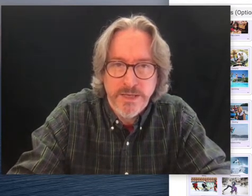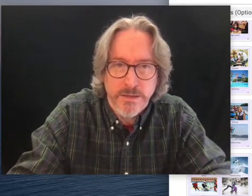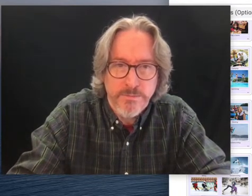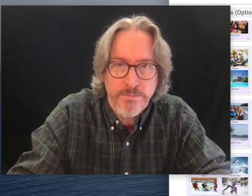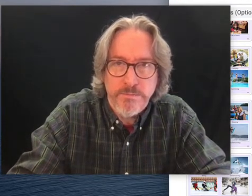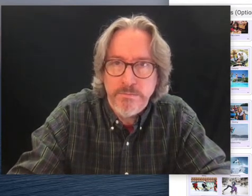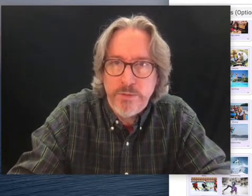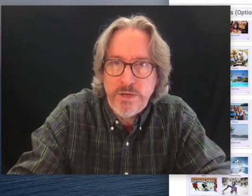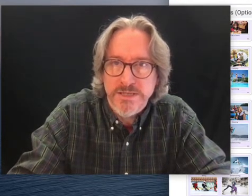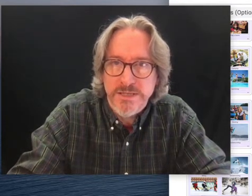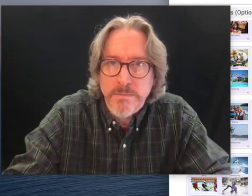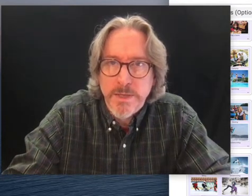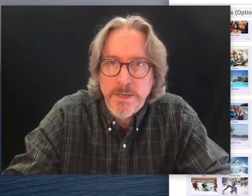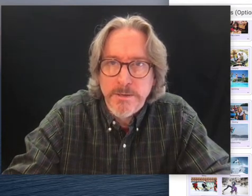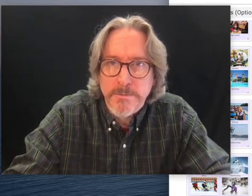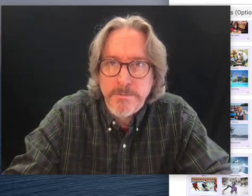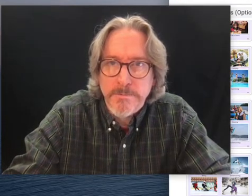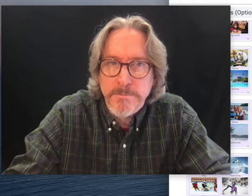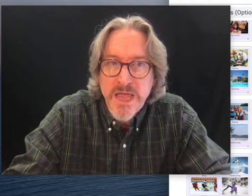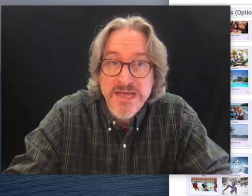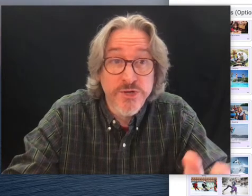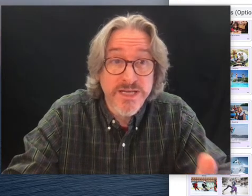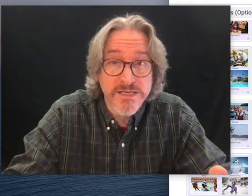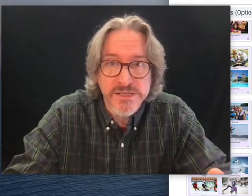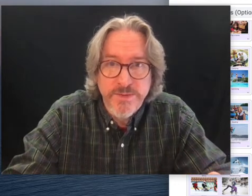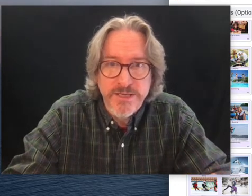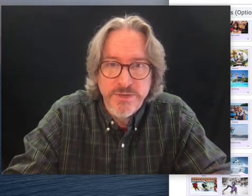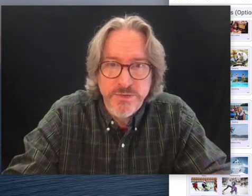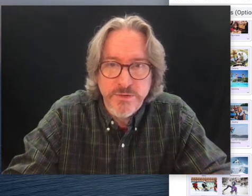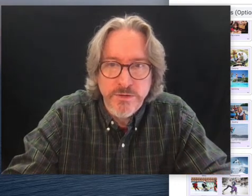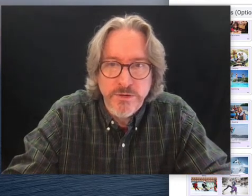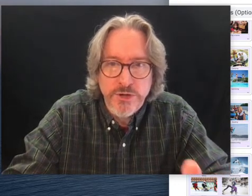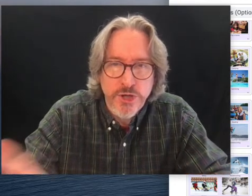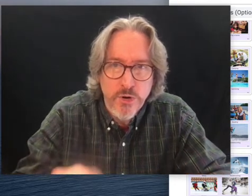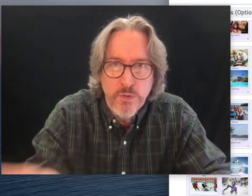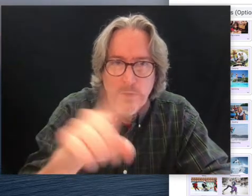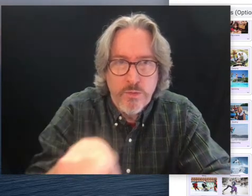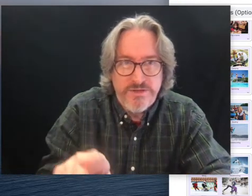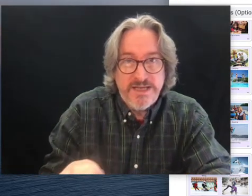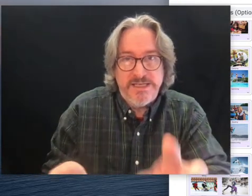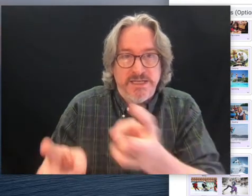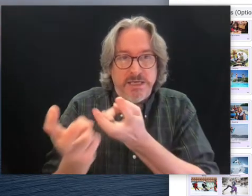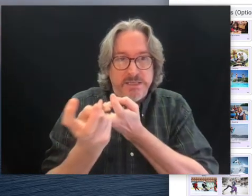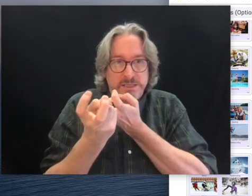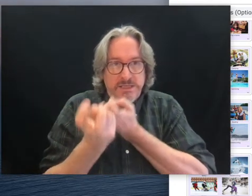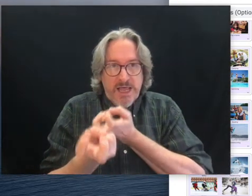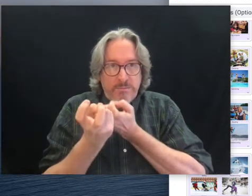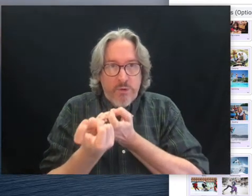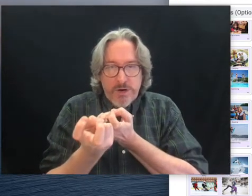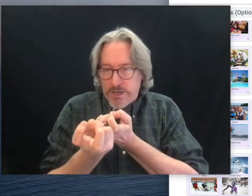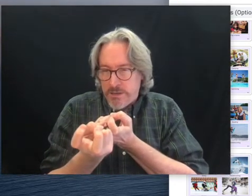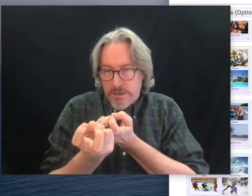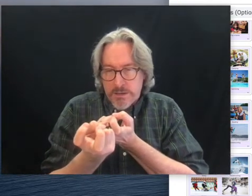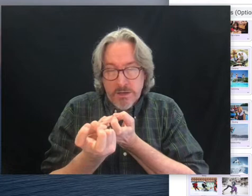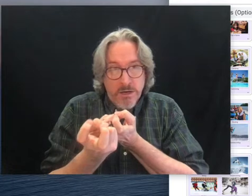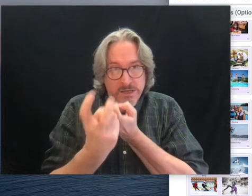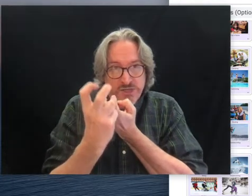Let me pause this. So the easiest way to show with these is